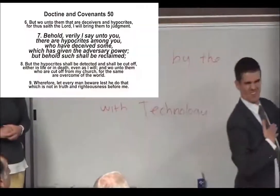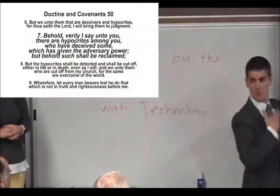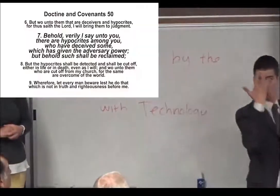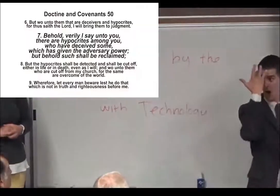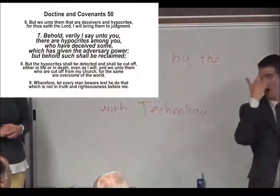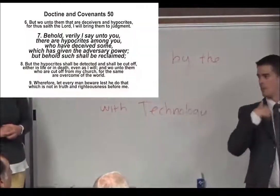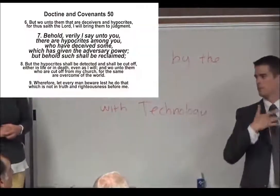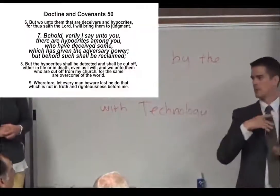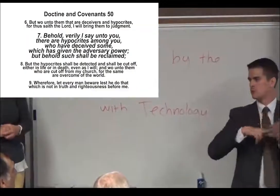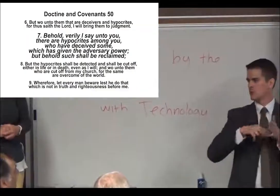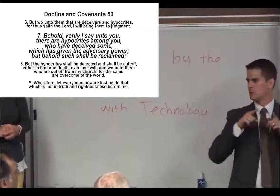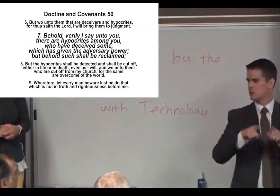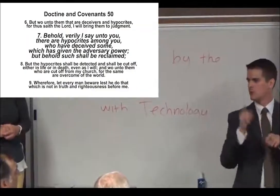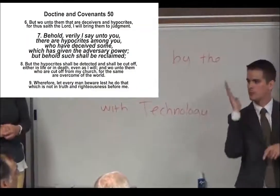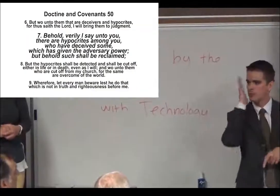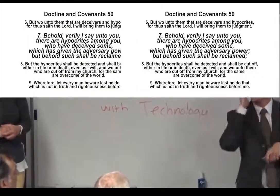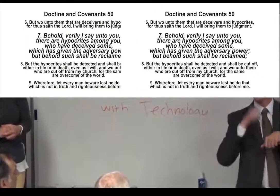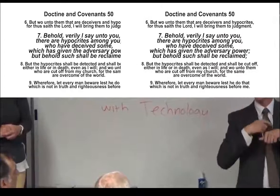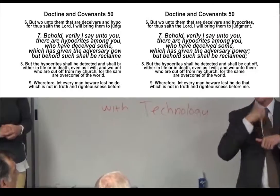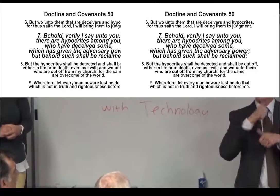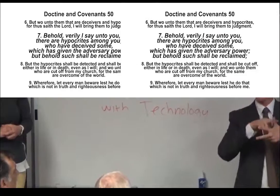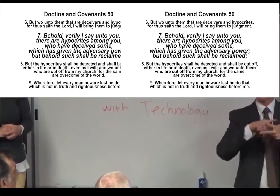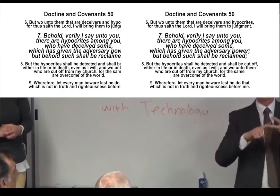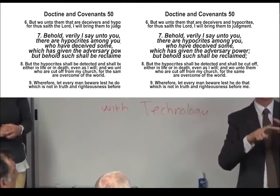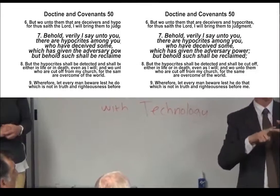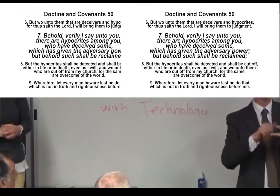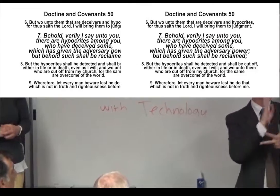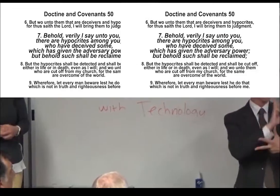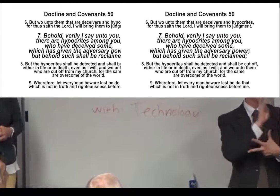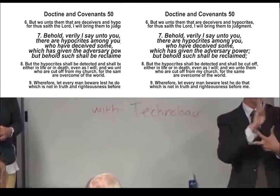Mine's on night. I usually read it bedtime.